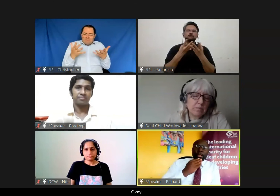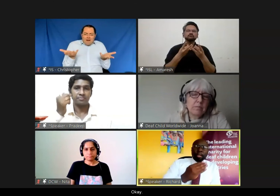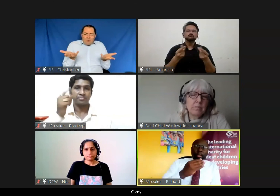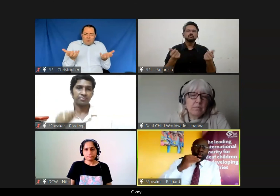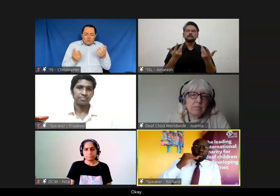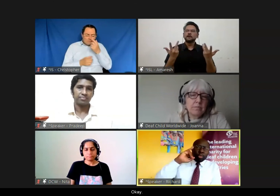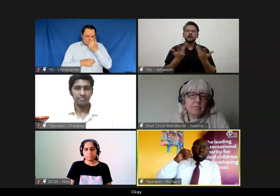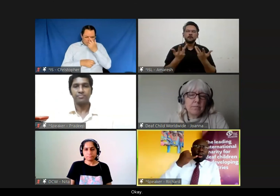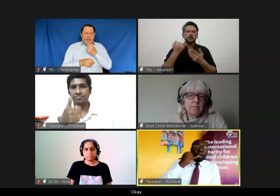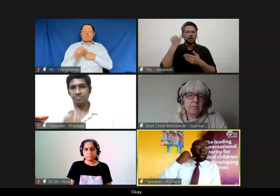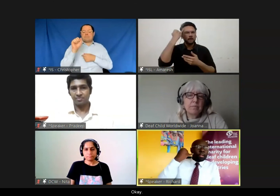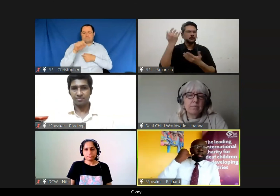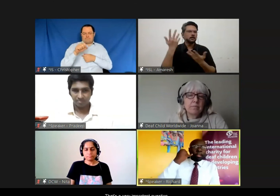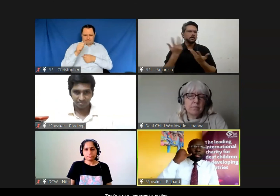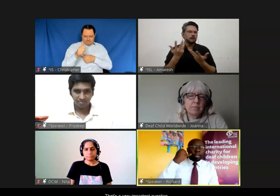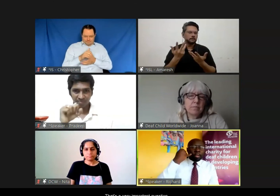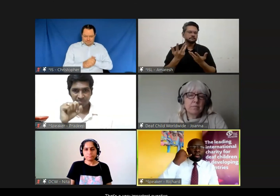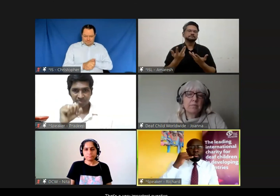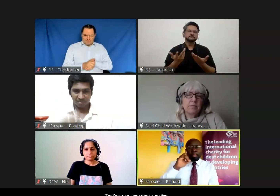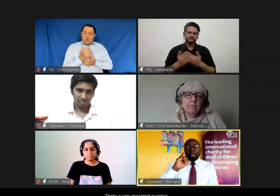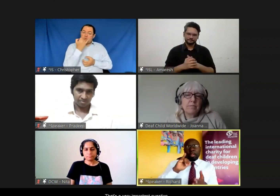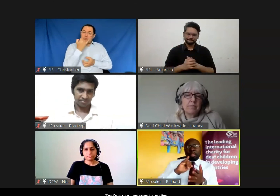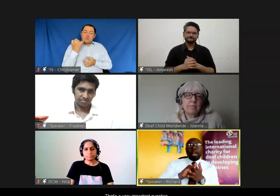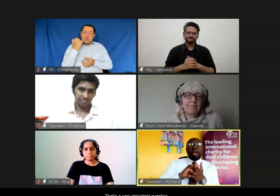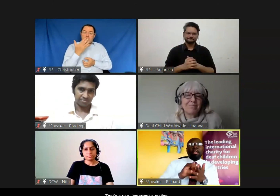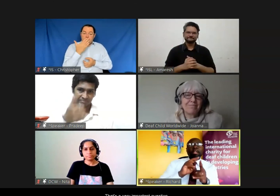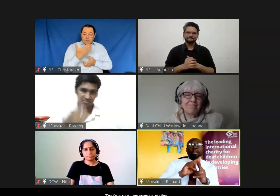Okay. Thank you, Joanna.